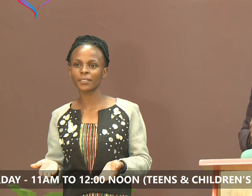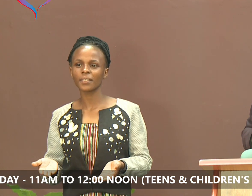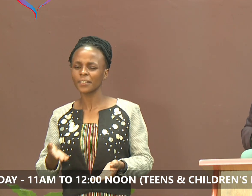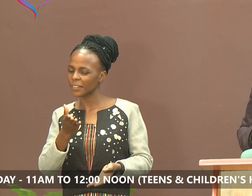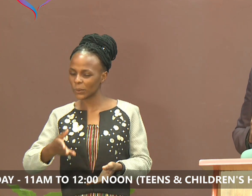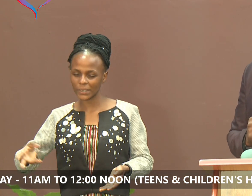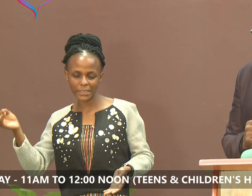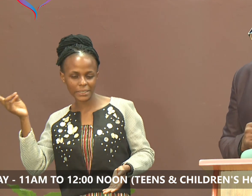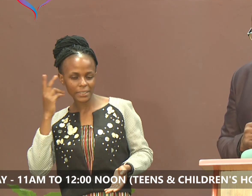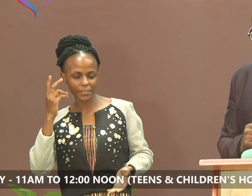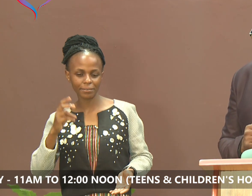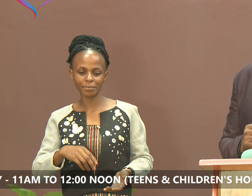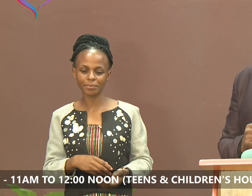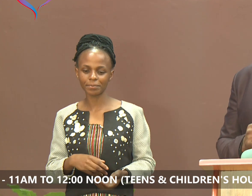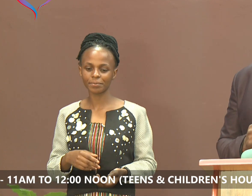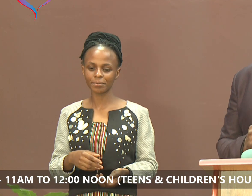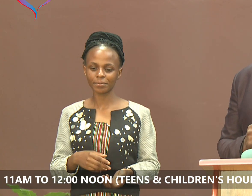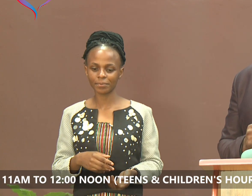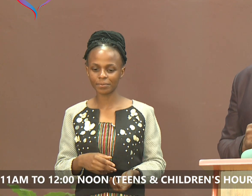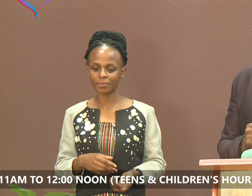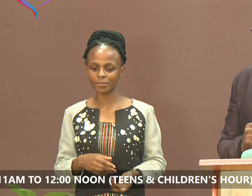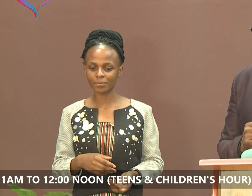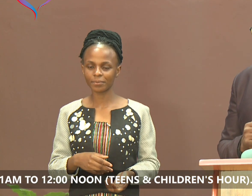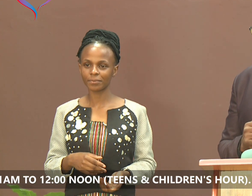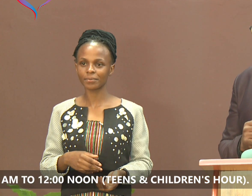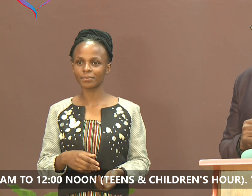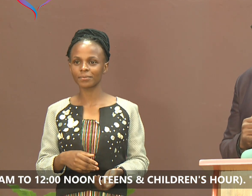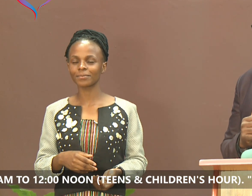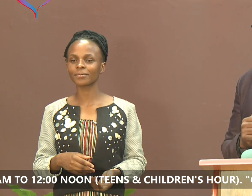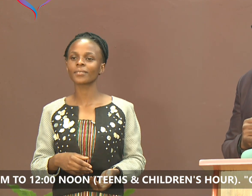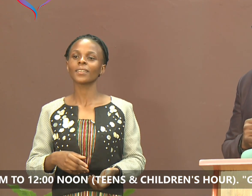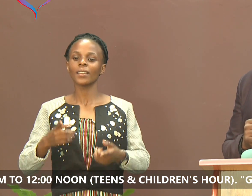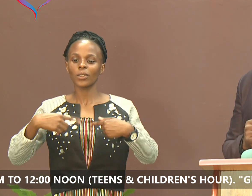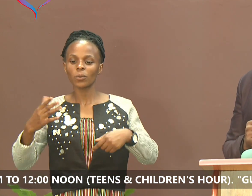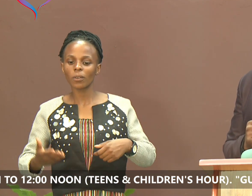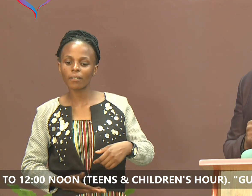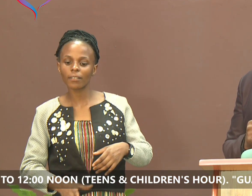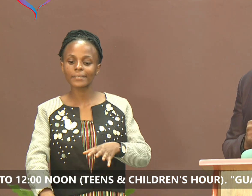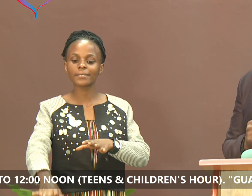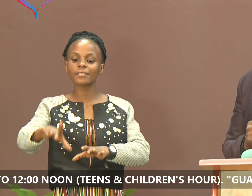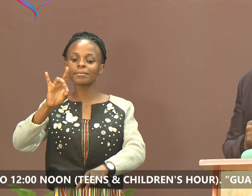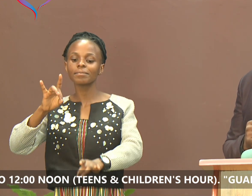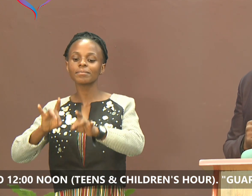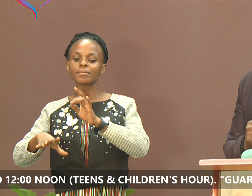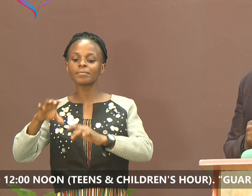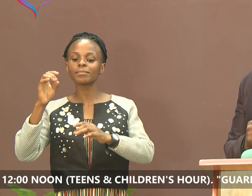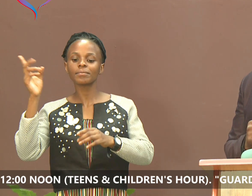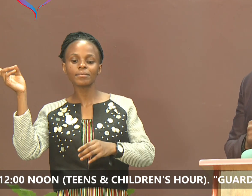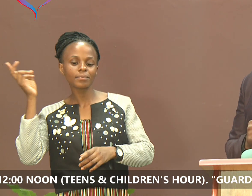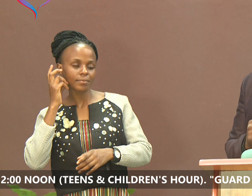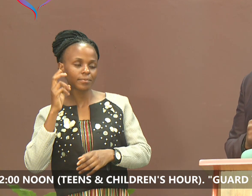listening. Kati waliyo eyo engeri y'okuwuliriza. Then we have what we call selective listening. Ne wabeerayo empuliriza nga